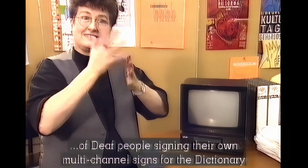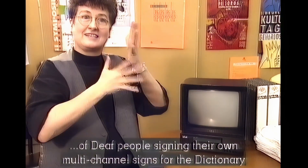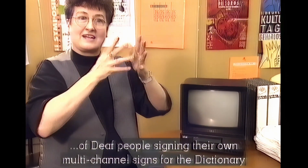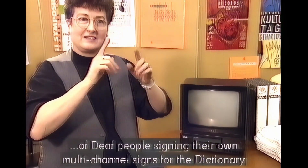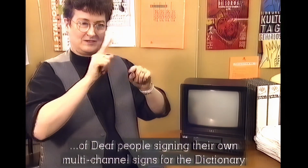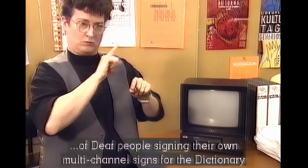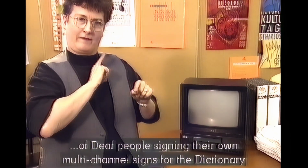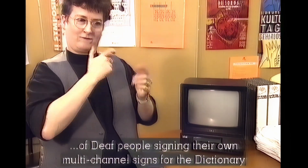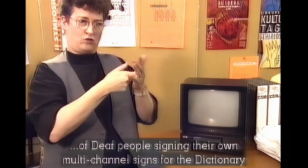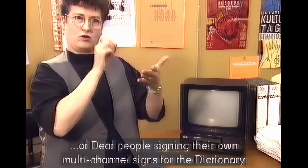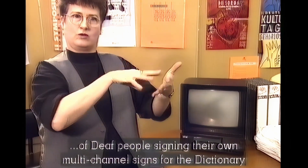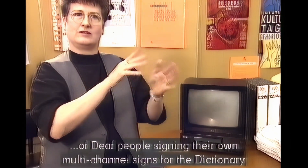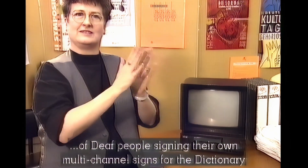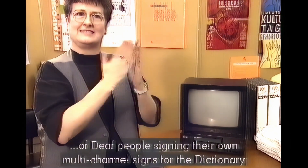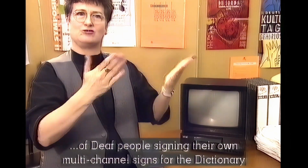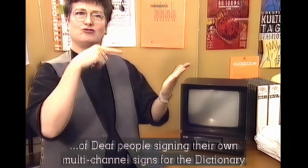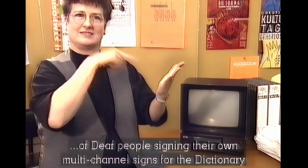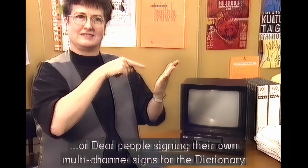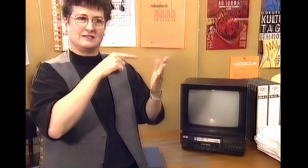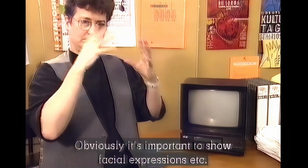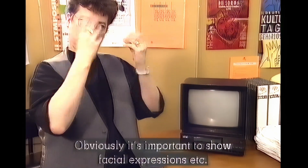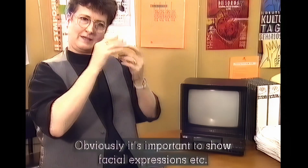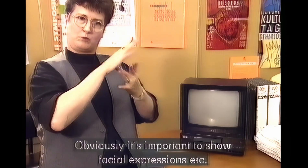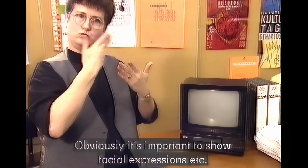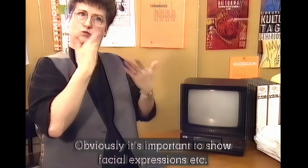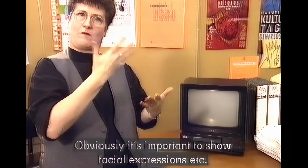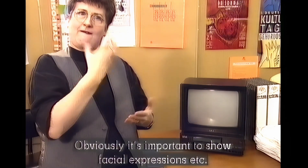signs to be included in the dictionary. Obviously, it's important to show